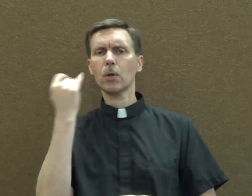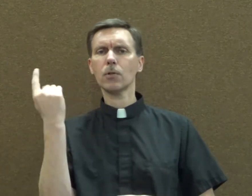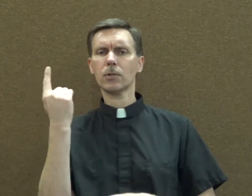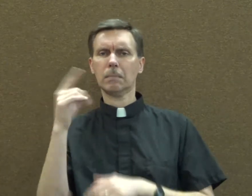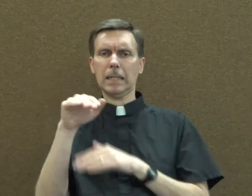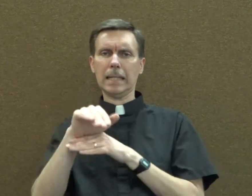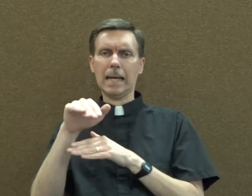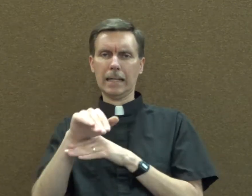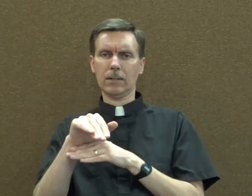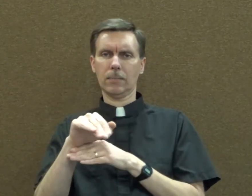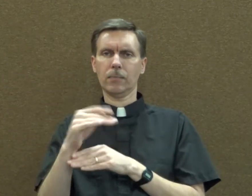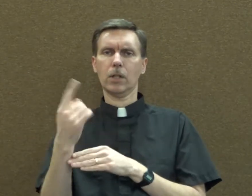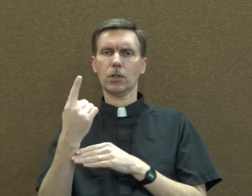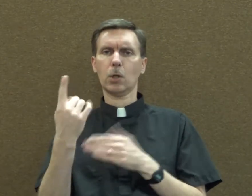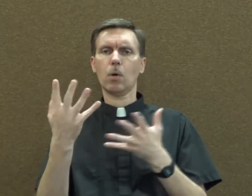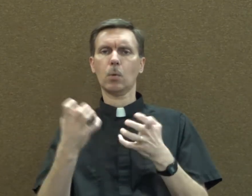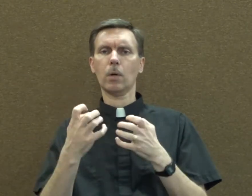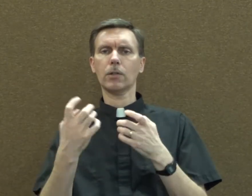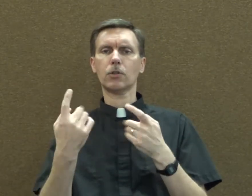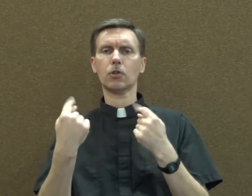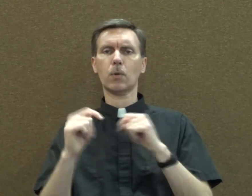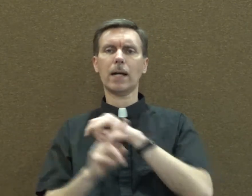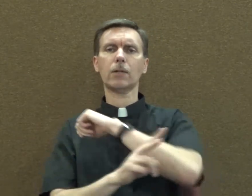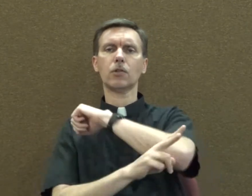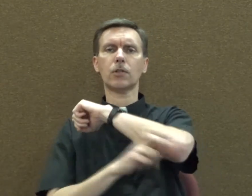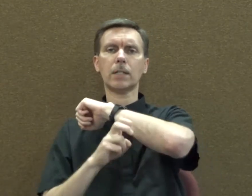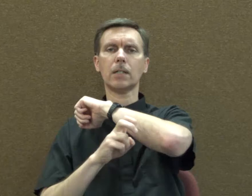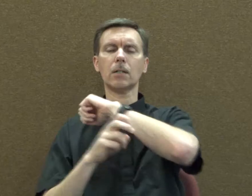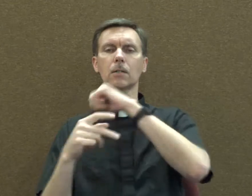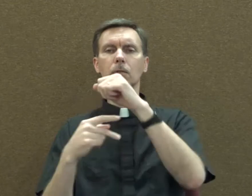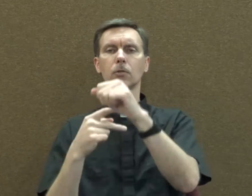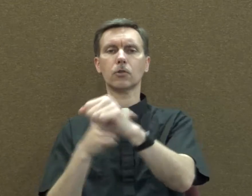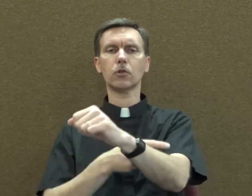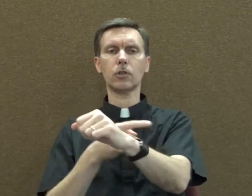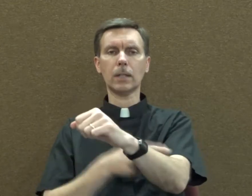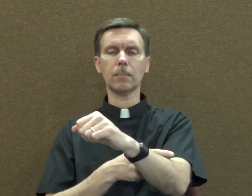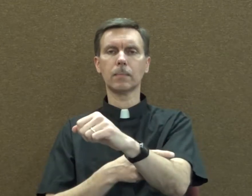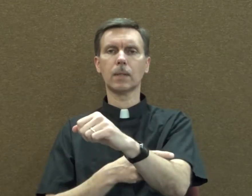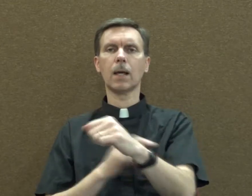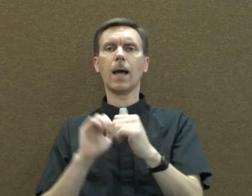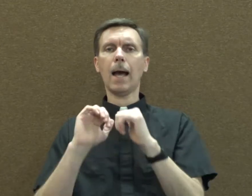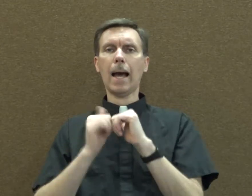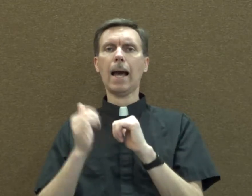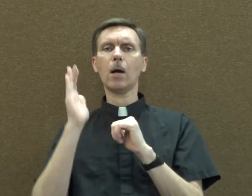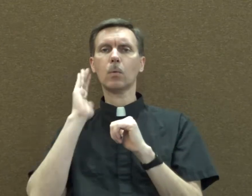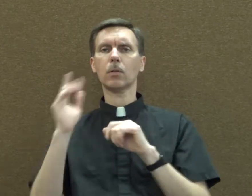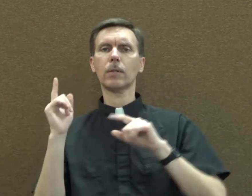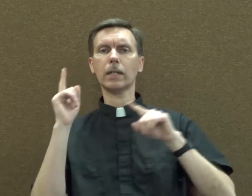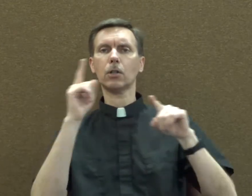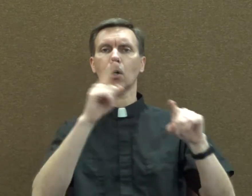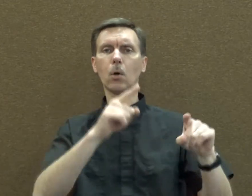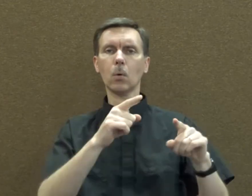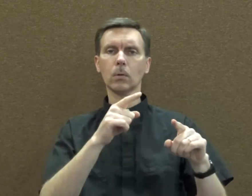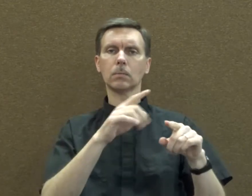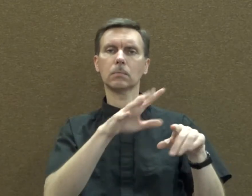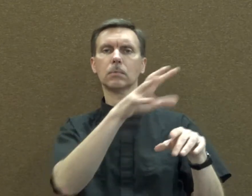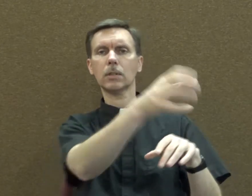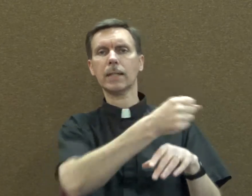suppose at night someone wants to try to steal the sheep. How will they go to